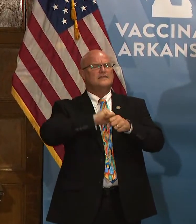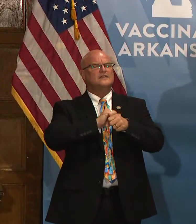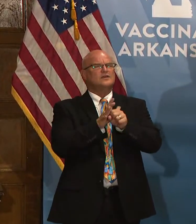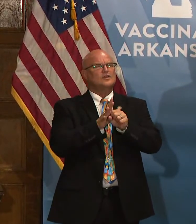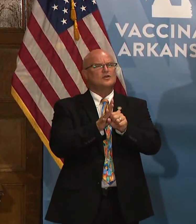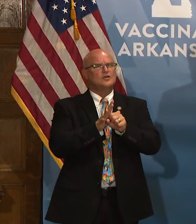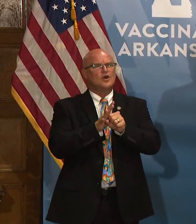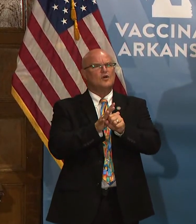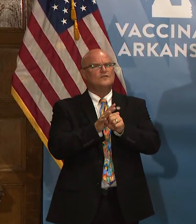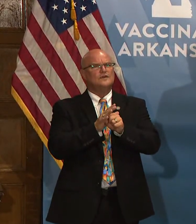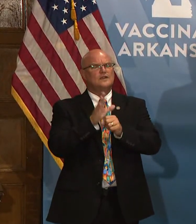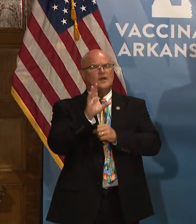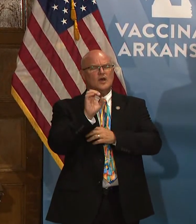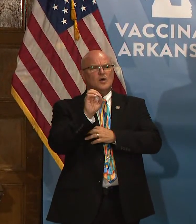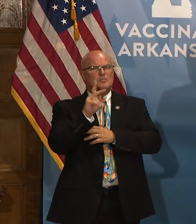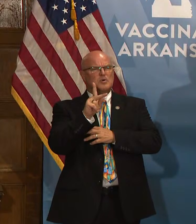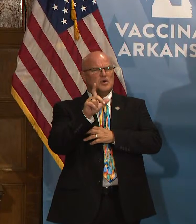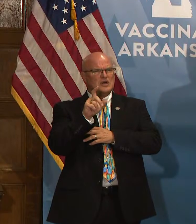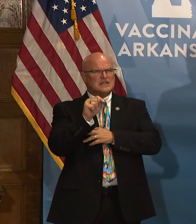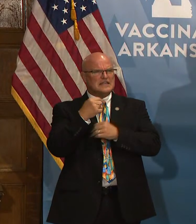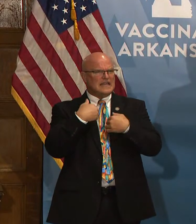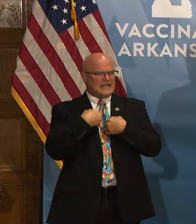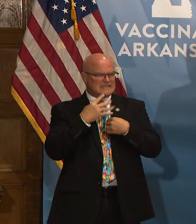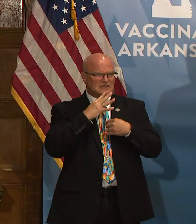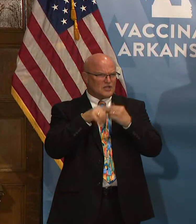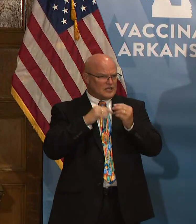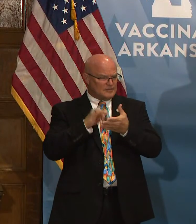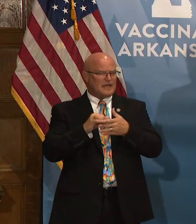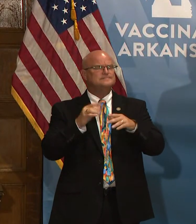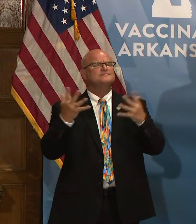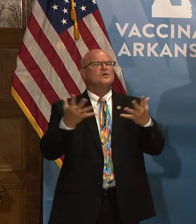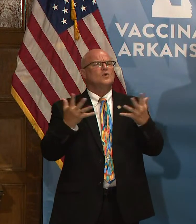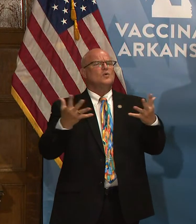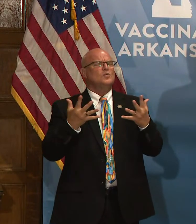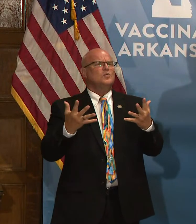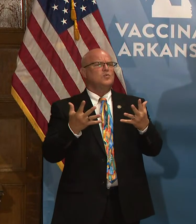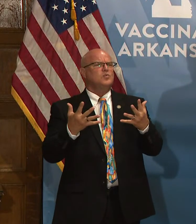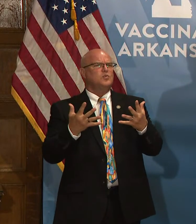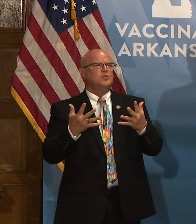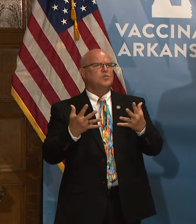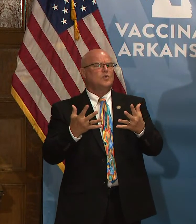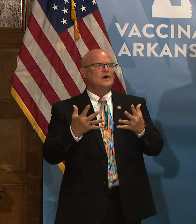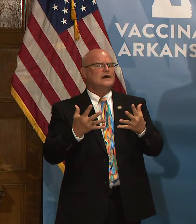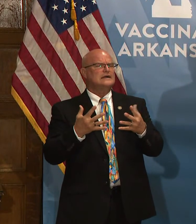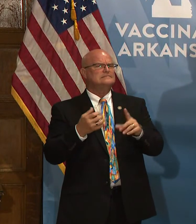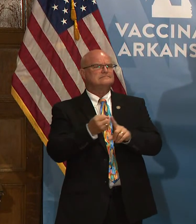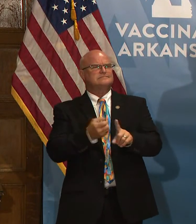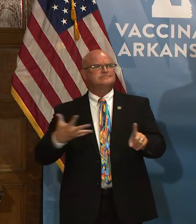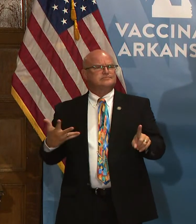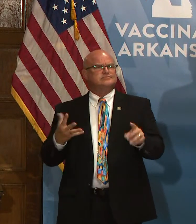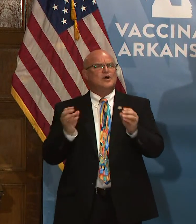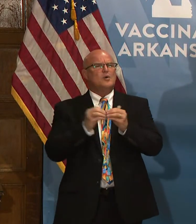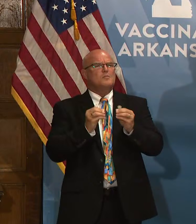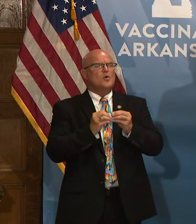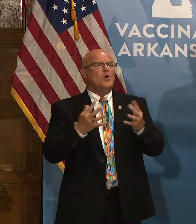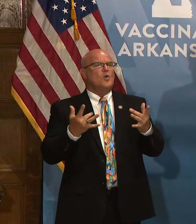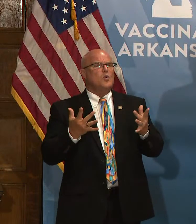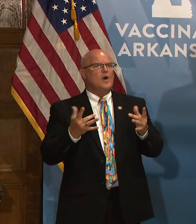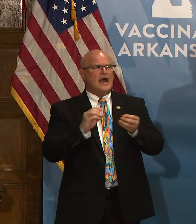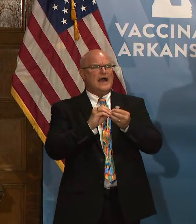COVID booklets that he talked about. Wanted to see if you could elaborate a little bit more on why this company